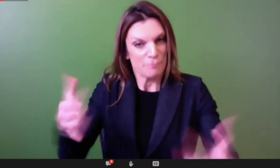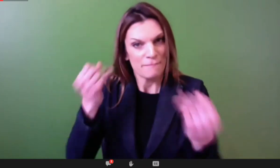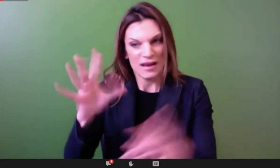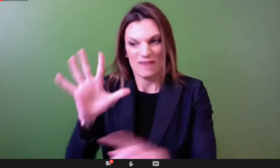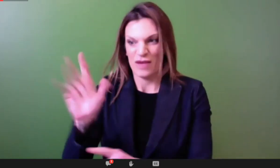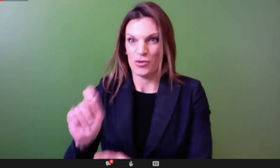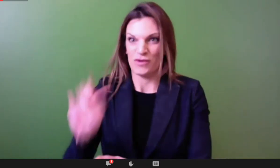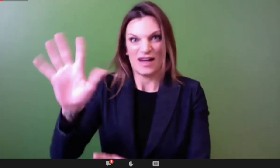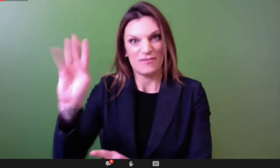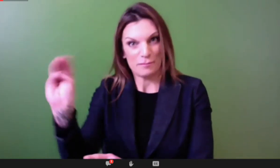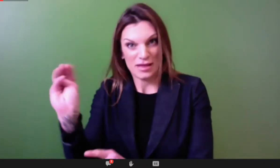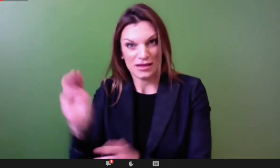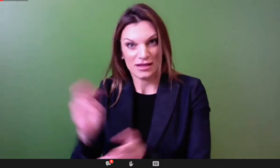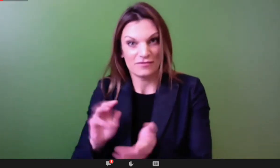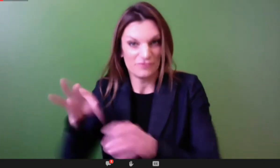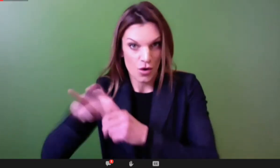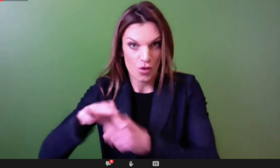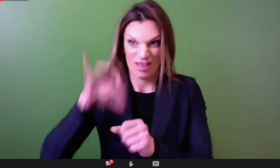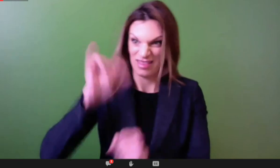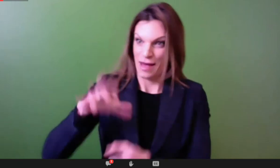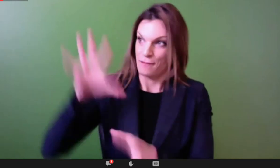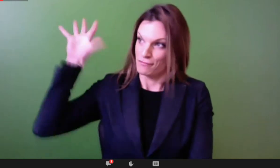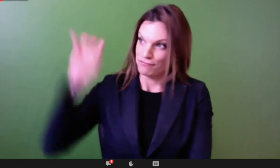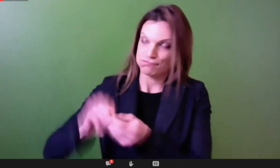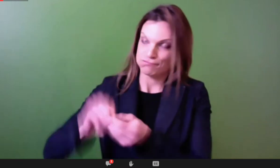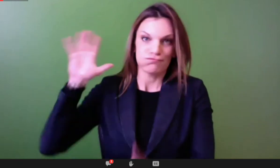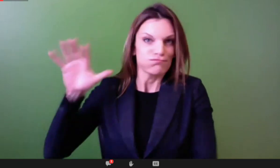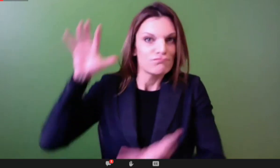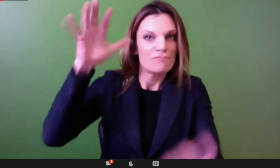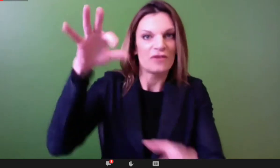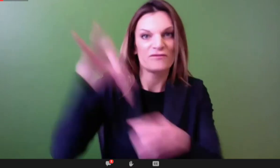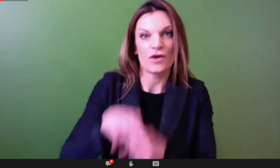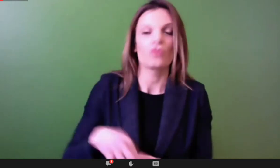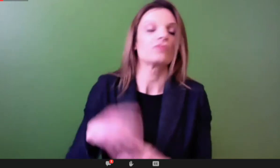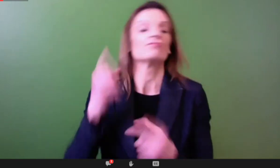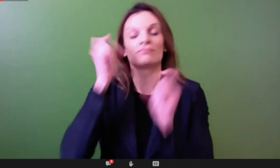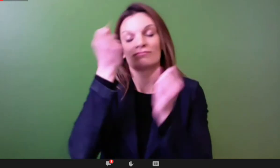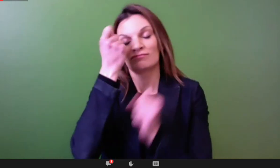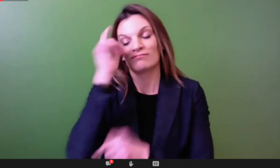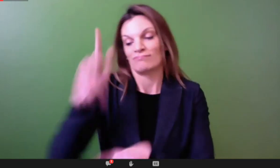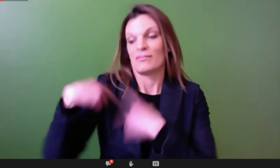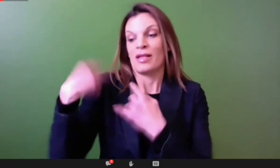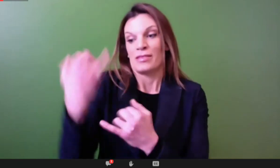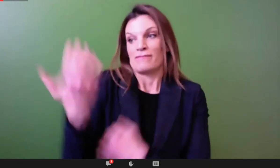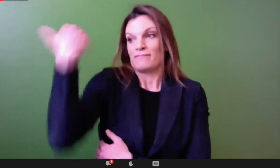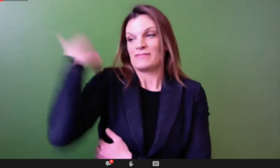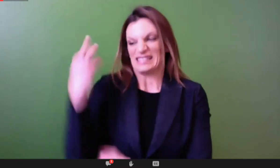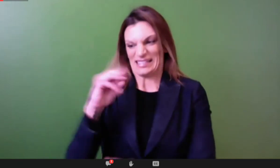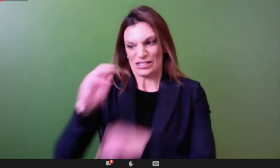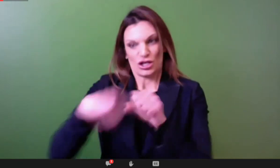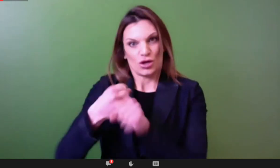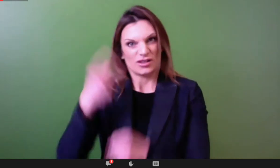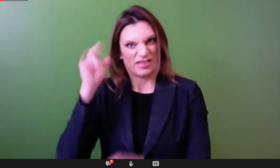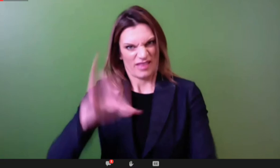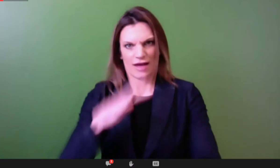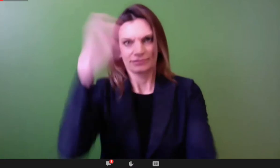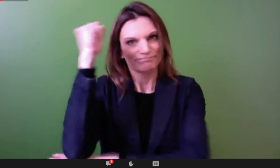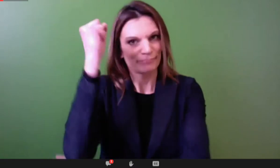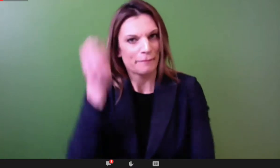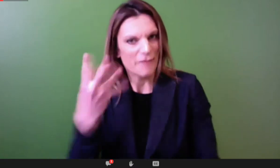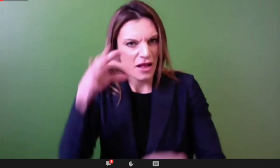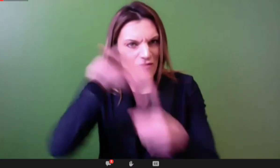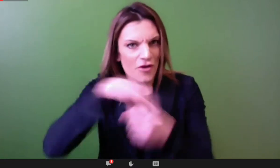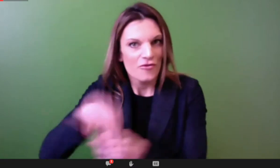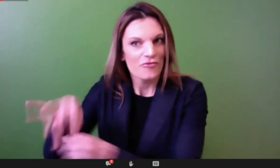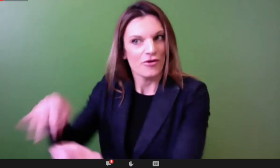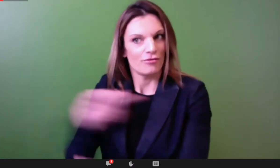that was the highest turnout of voting age to cast ballots in over 60 years. We don't need legislation telling us